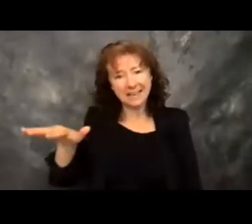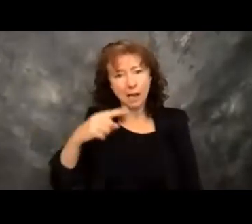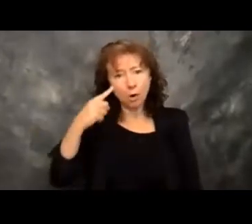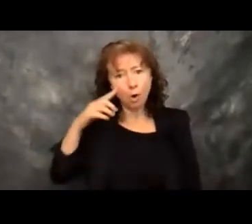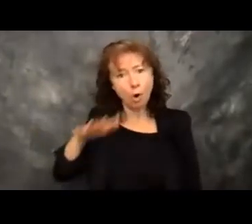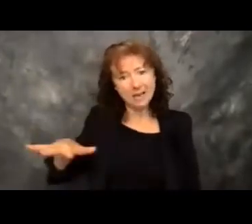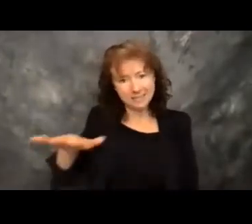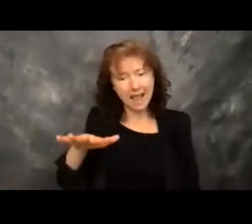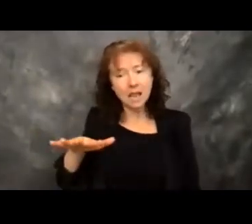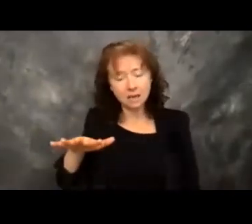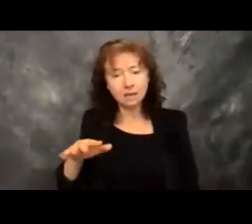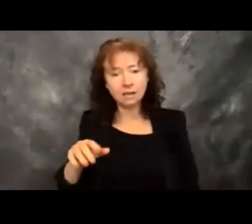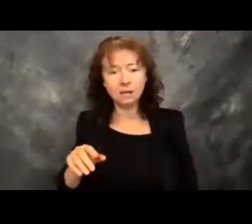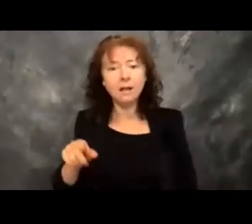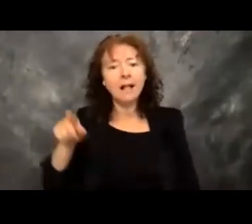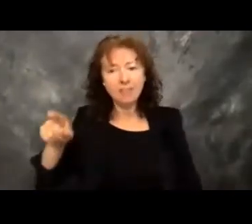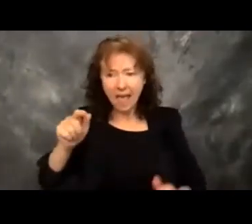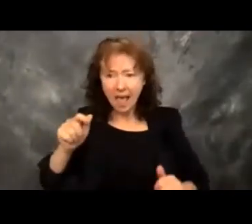become a very active